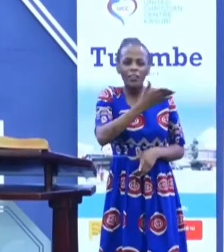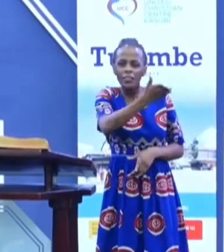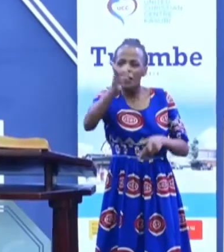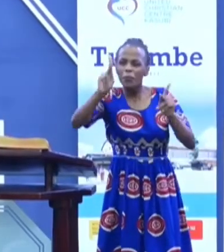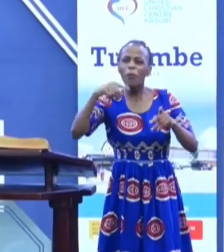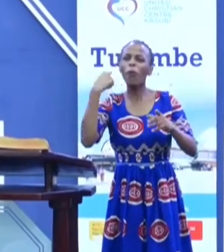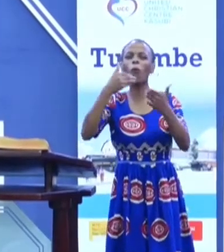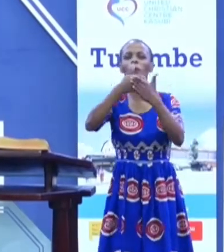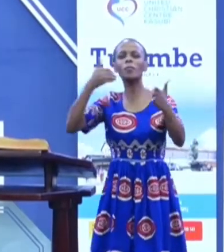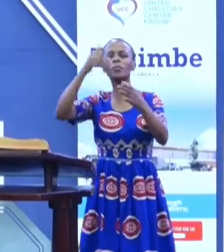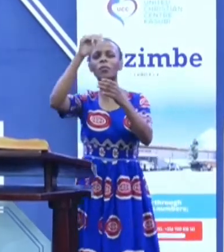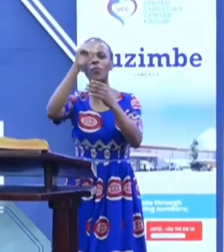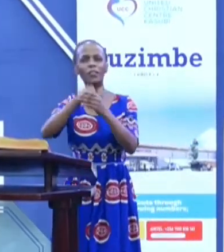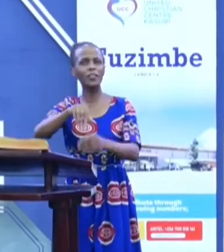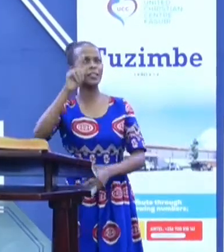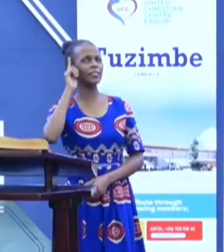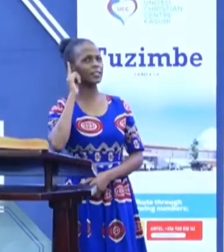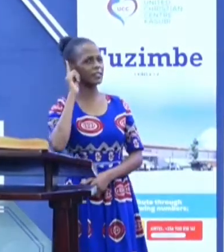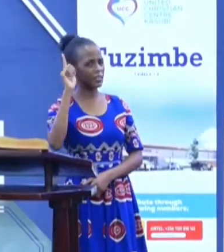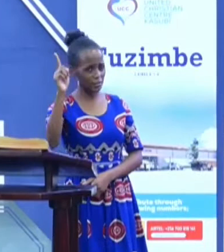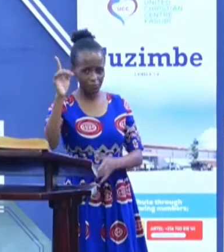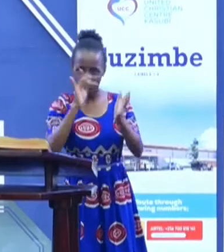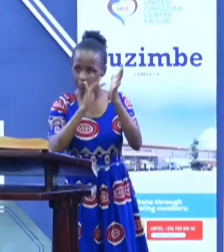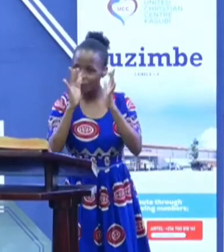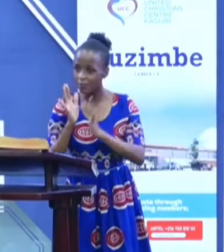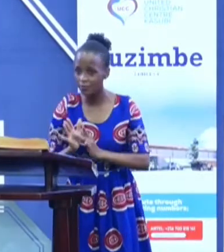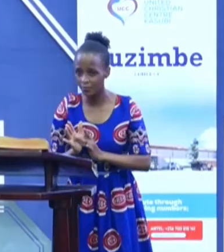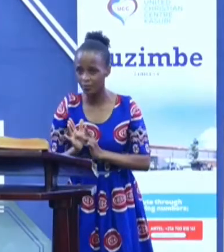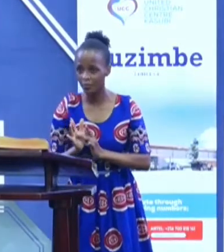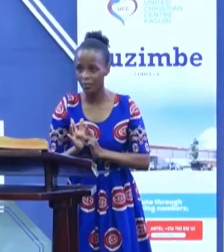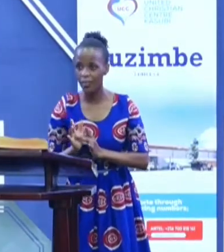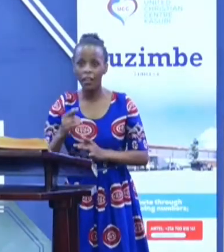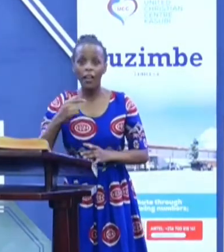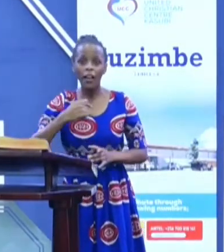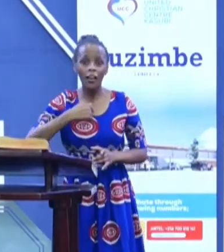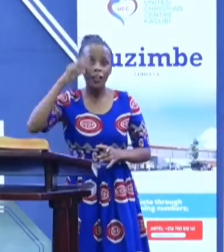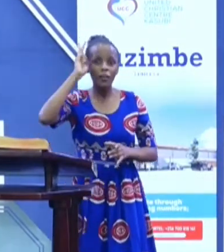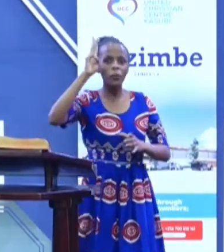there some people who are abiding in him?